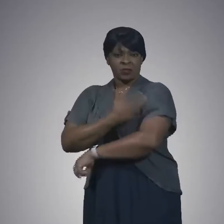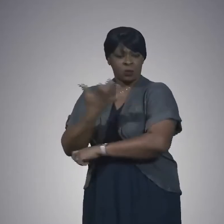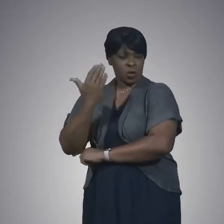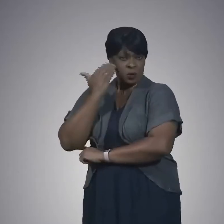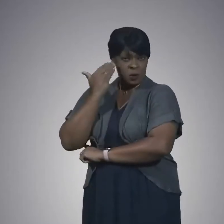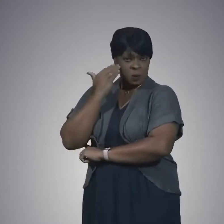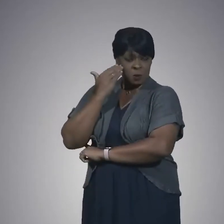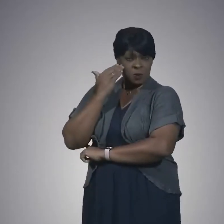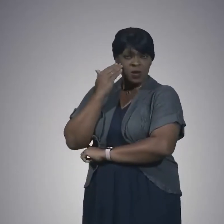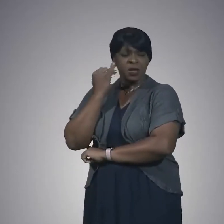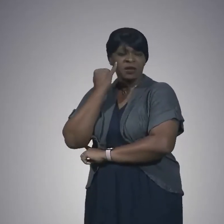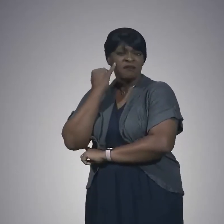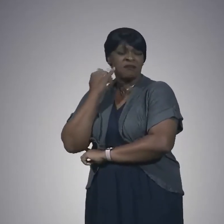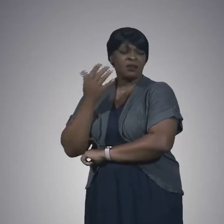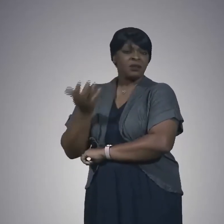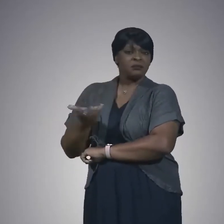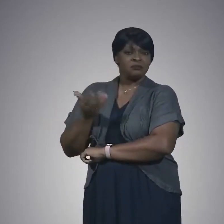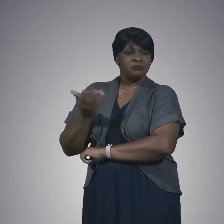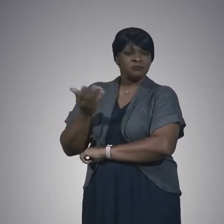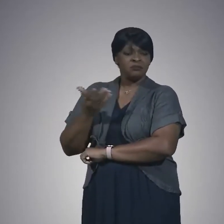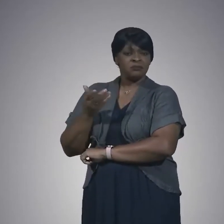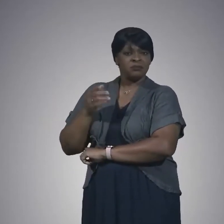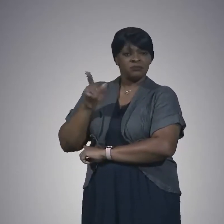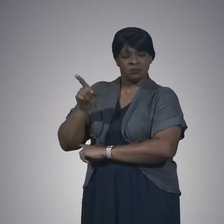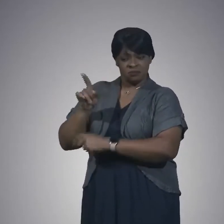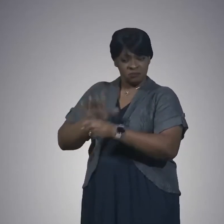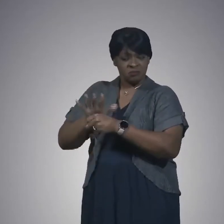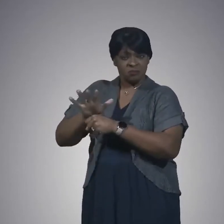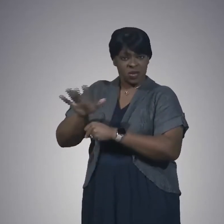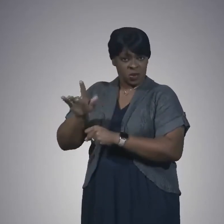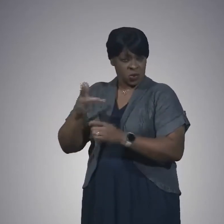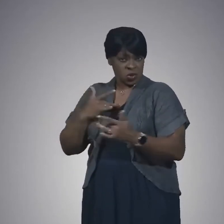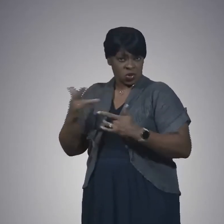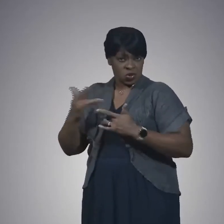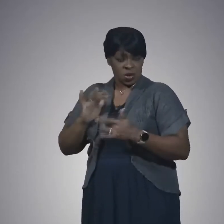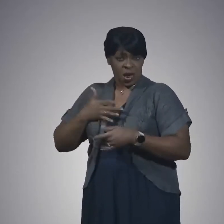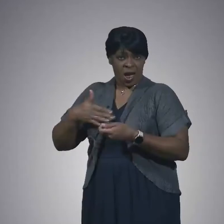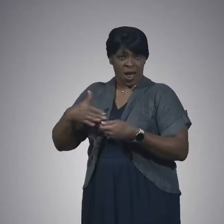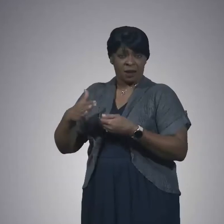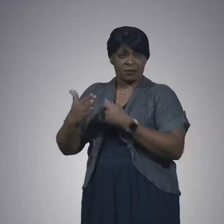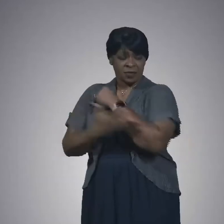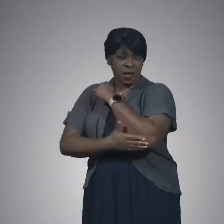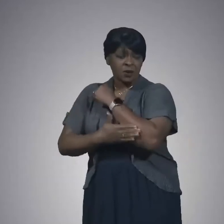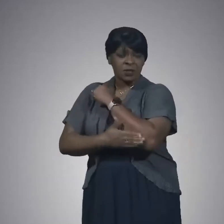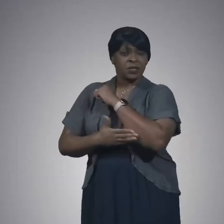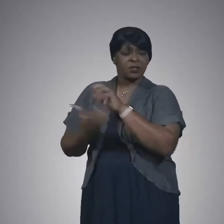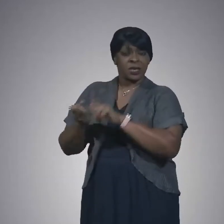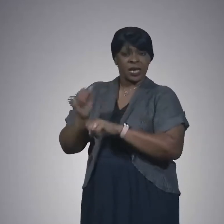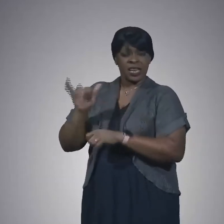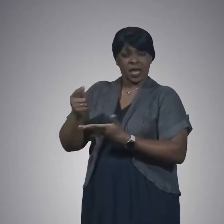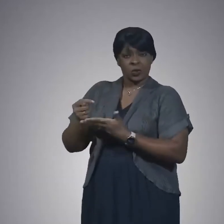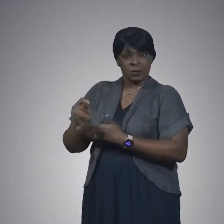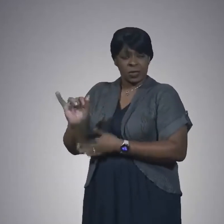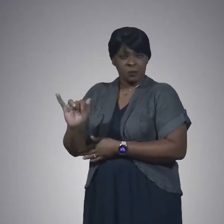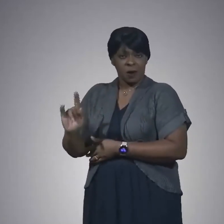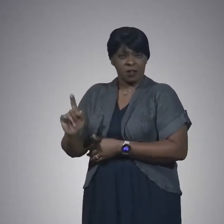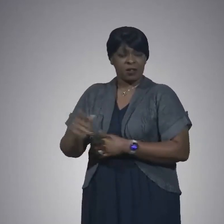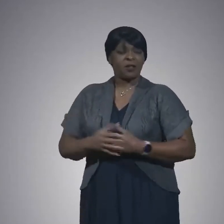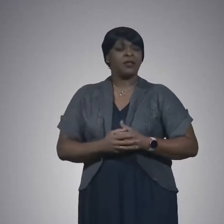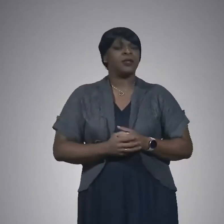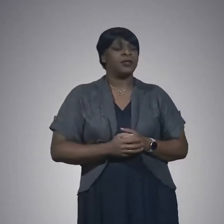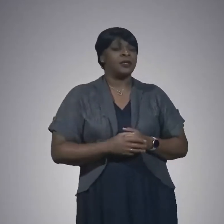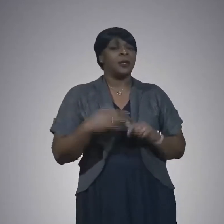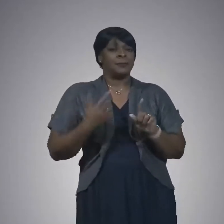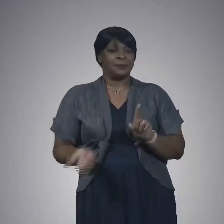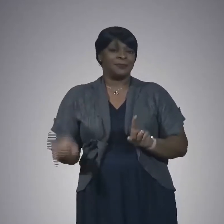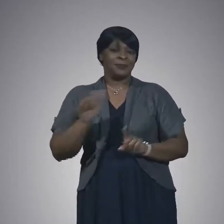if the low supply is a concern in our county as well. Well, I'm going to turn it